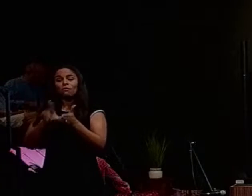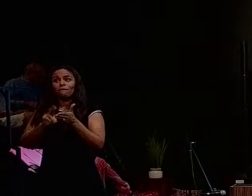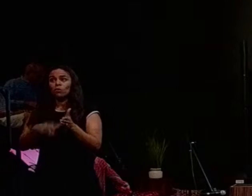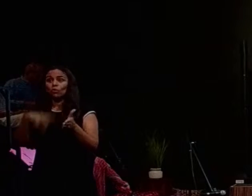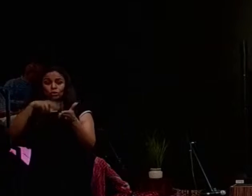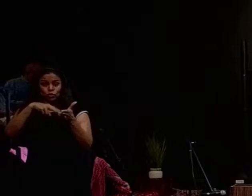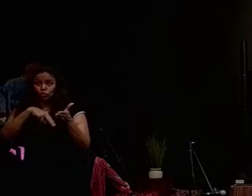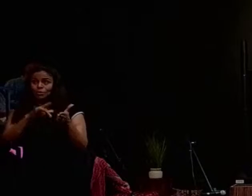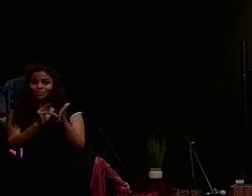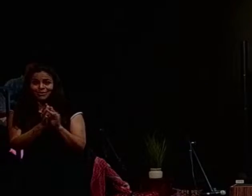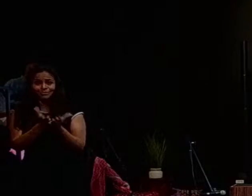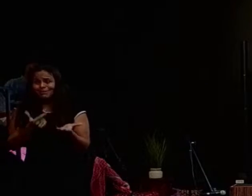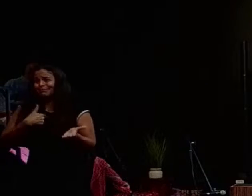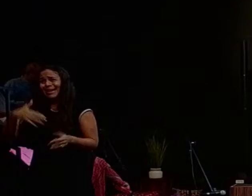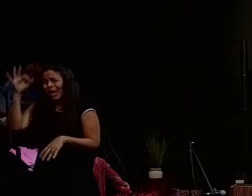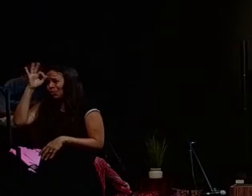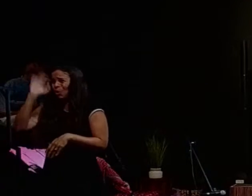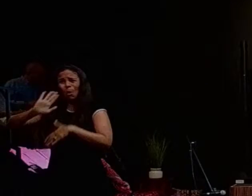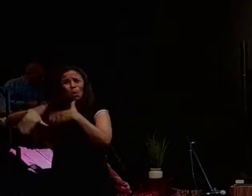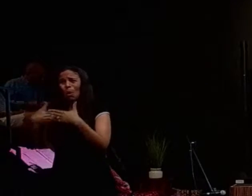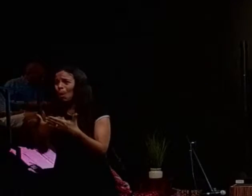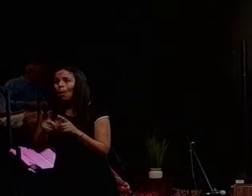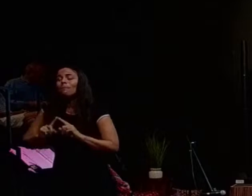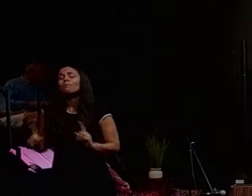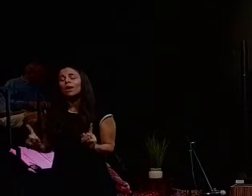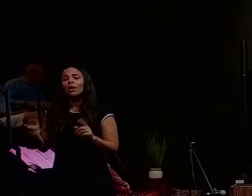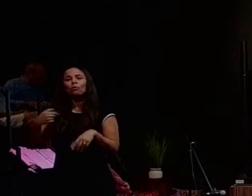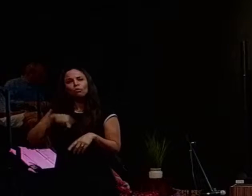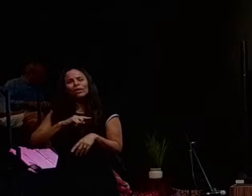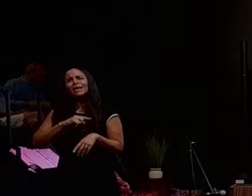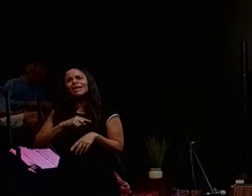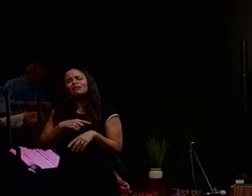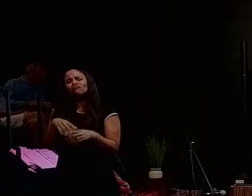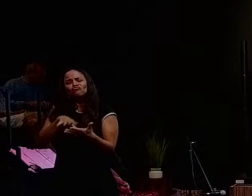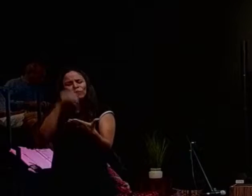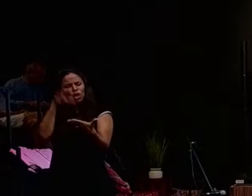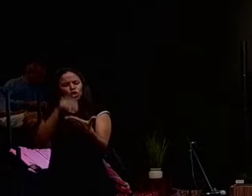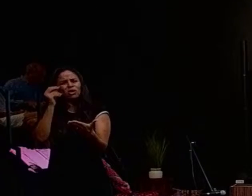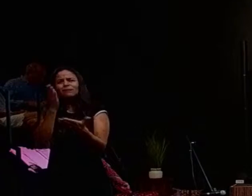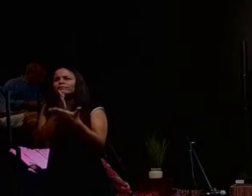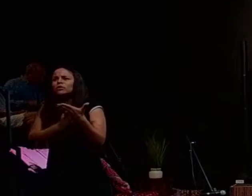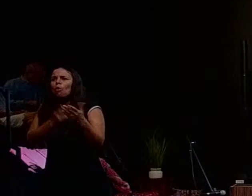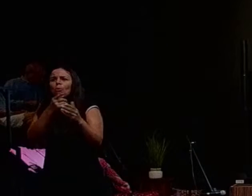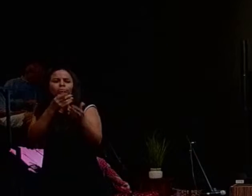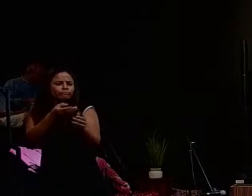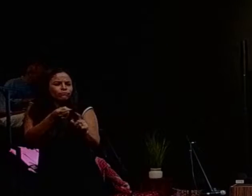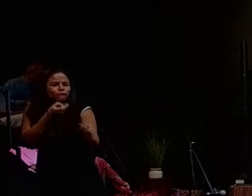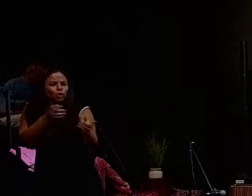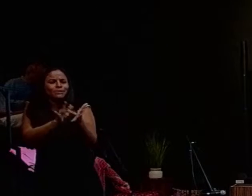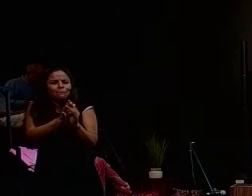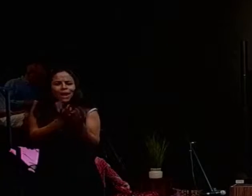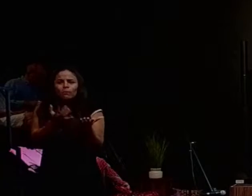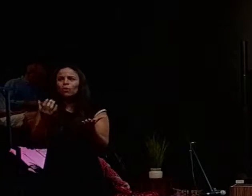Scriptures, I don't feel like I have it all. I don't know it all. But we can glean some things from Scripture. Again, there's not a Scripture that's like, okay, when something